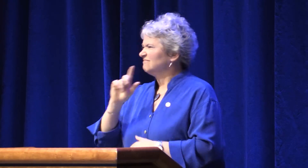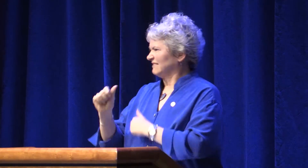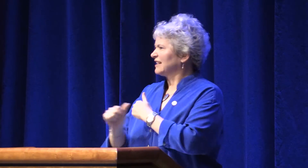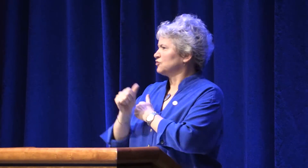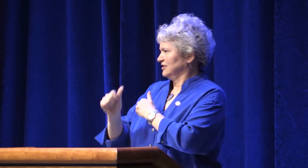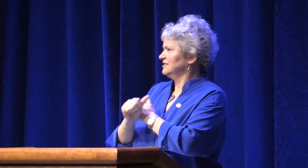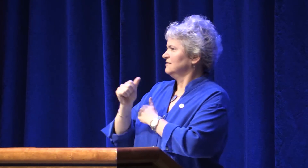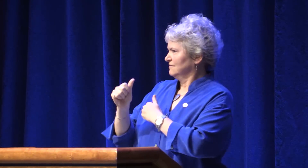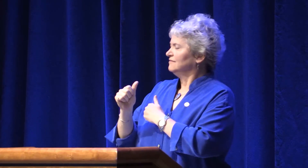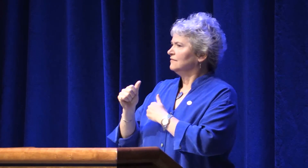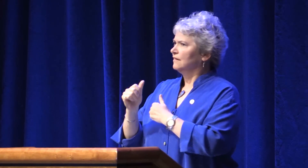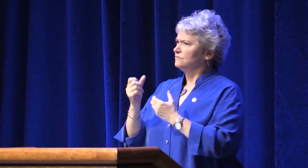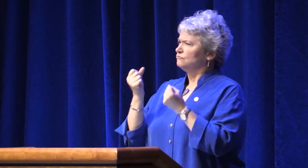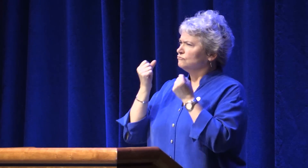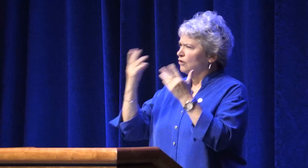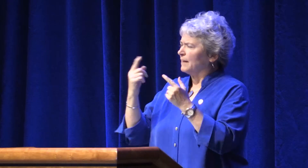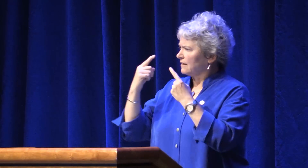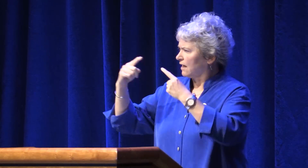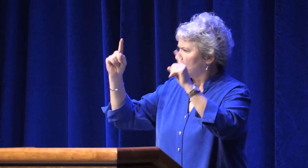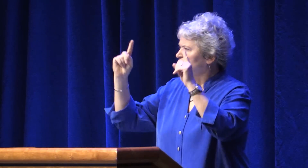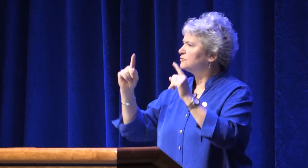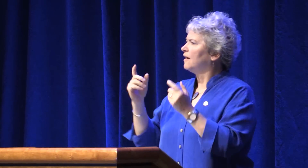Hell no. That would be dangerous.